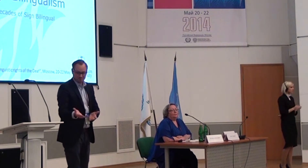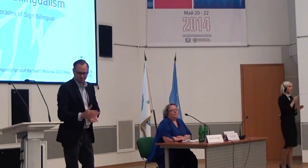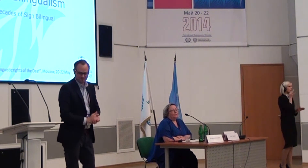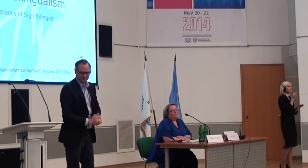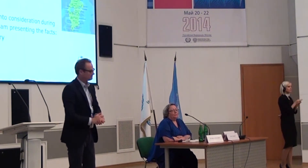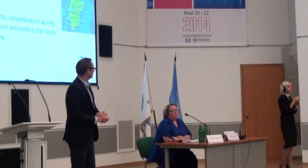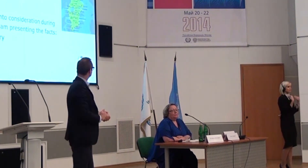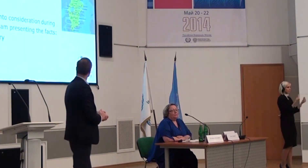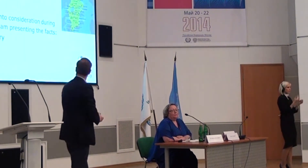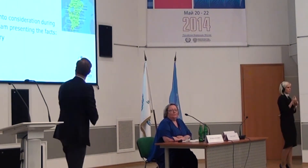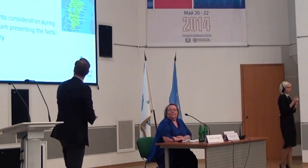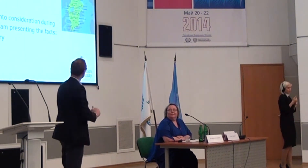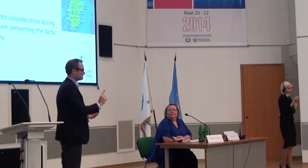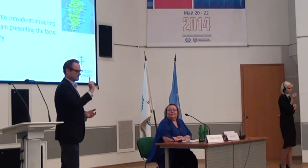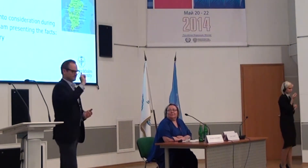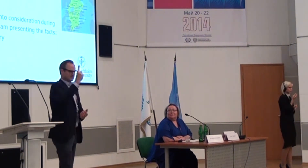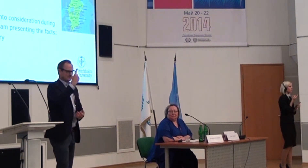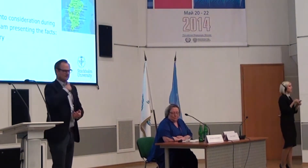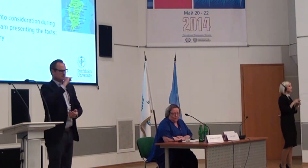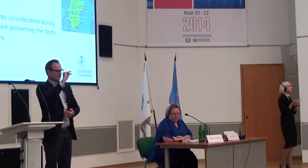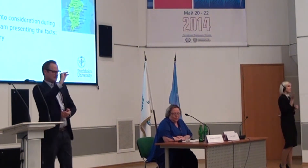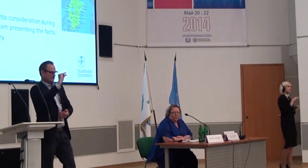now start my presentation.